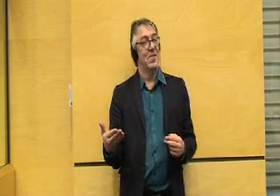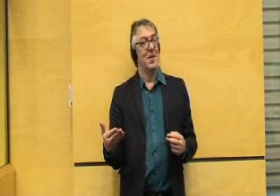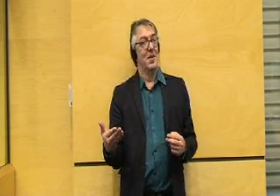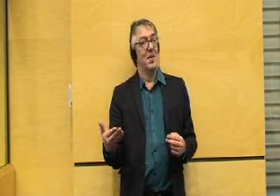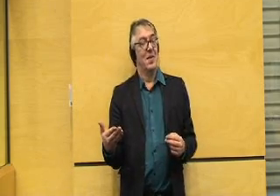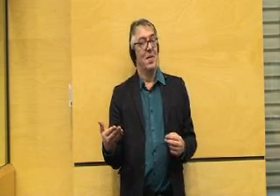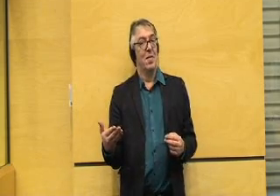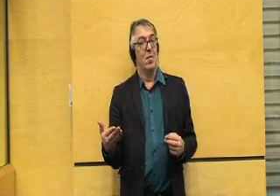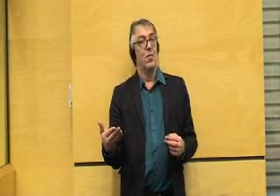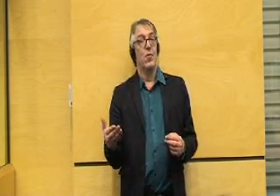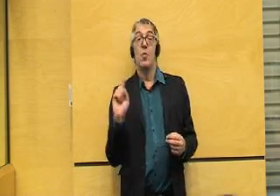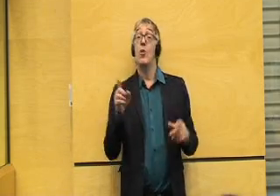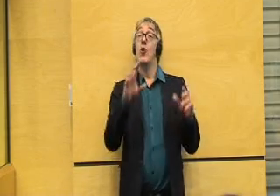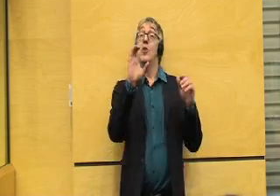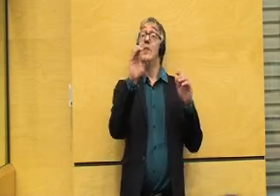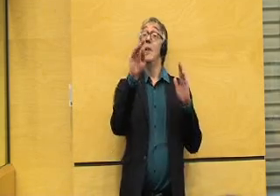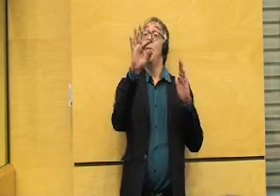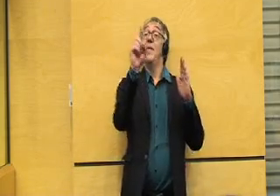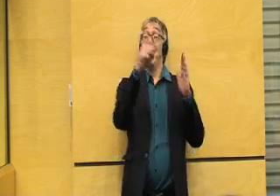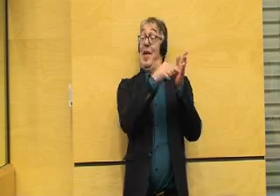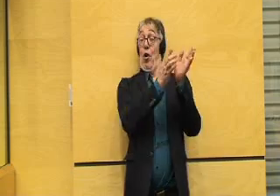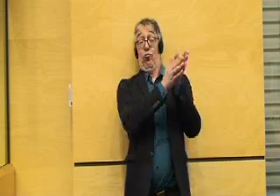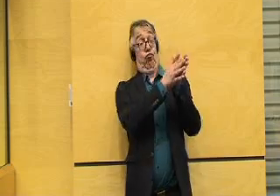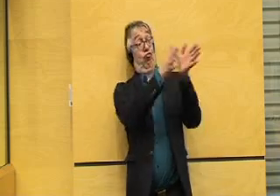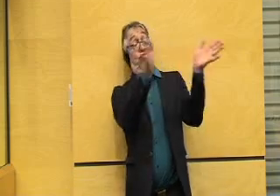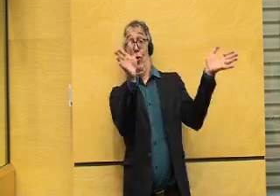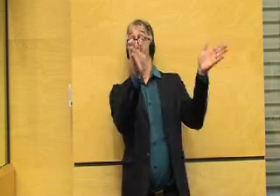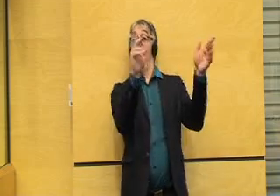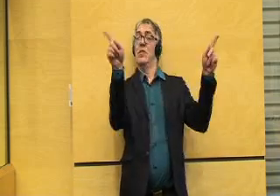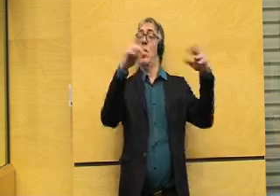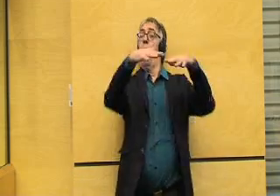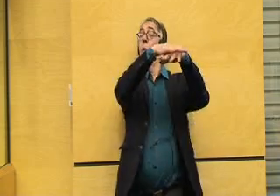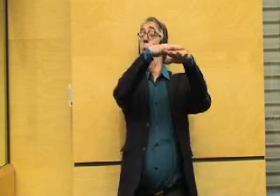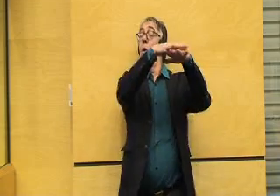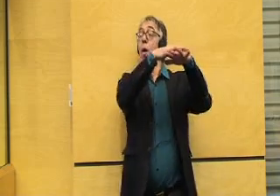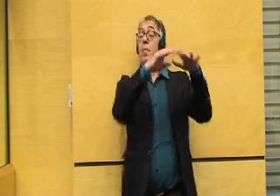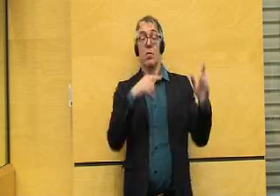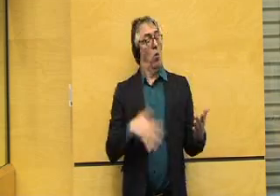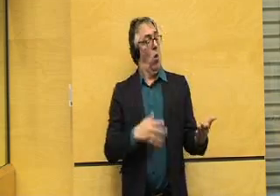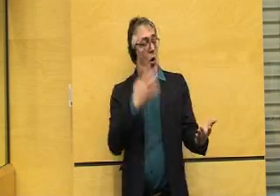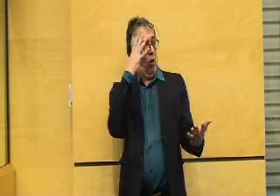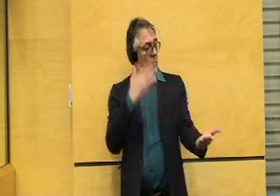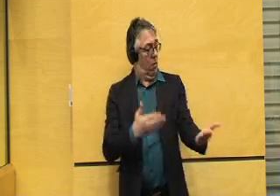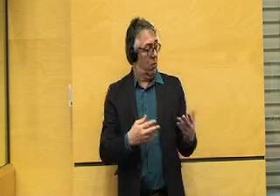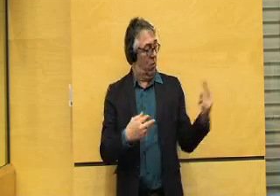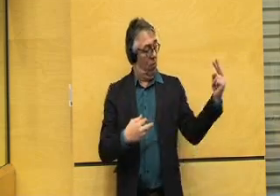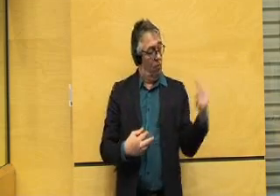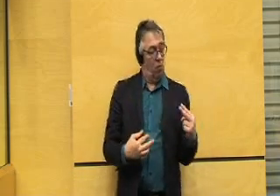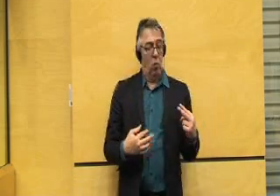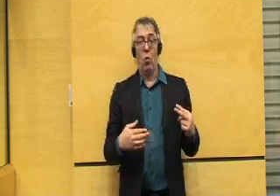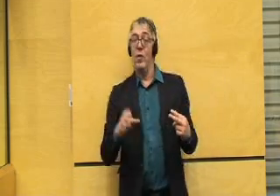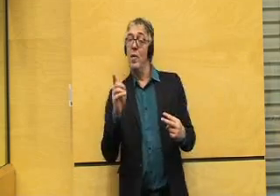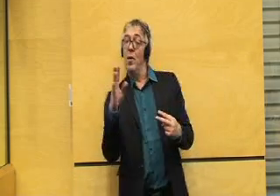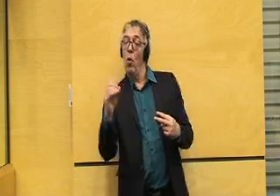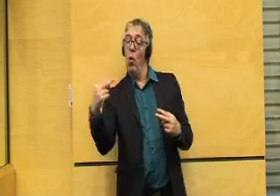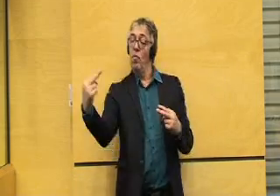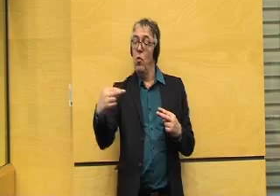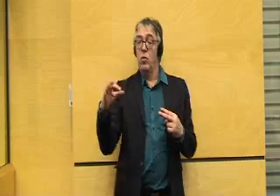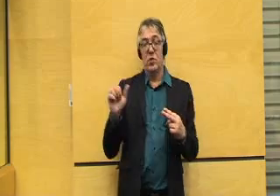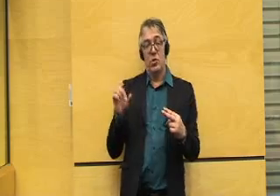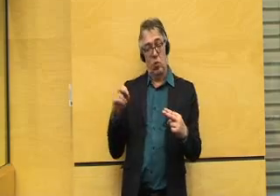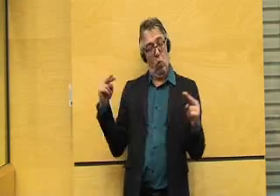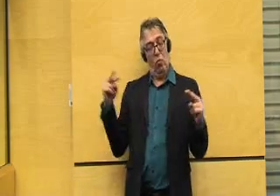are most valuable sources of information and a ticket for our journey across the world. I would like